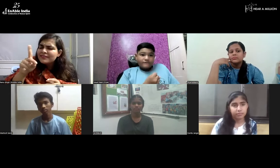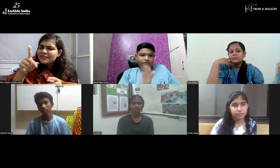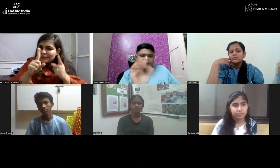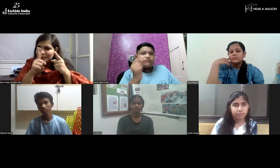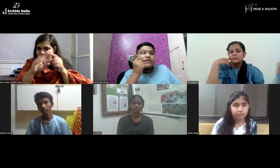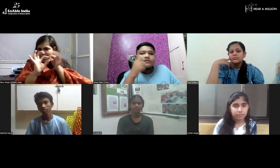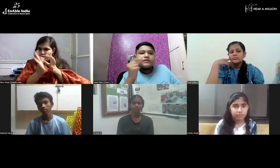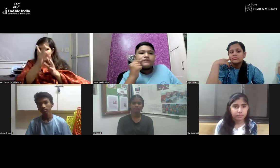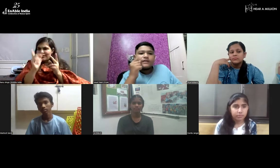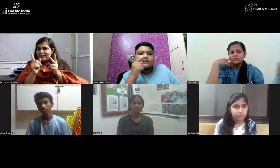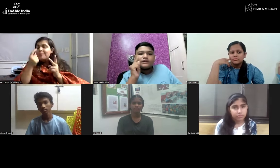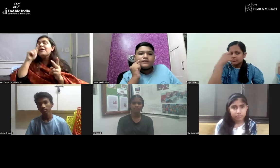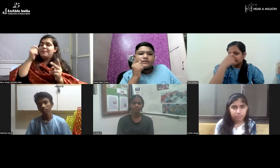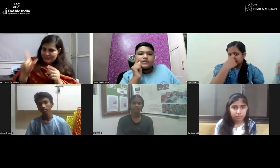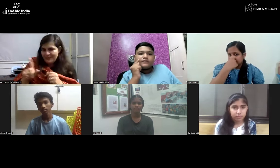good, good. bad.